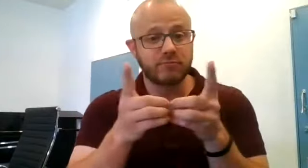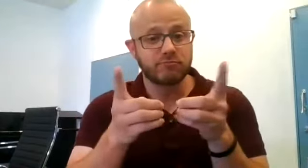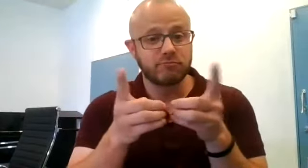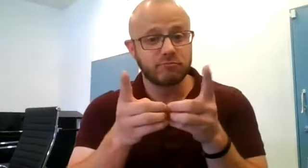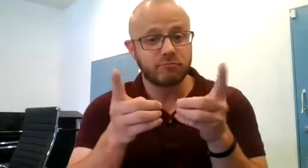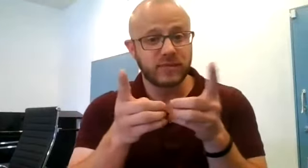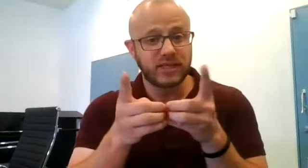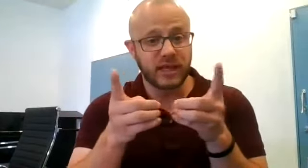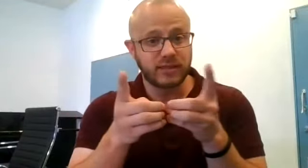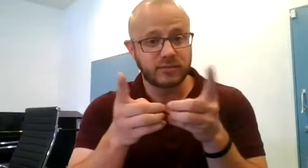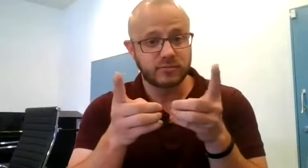dating.